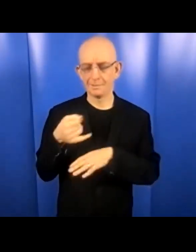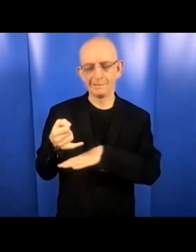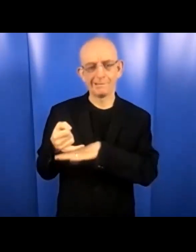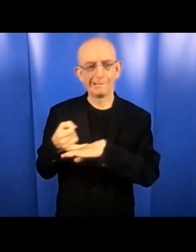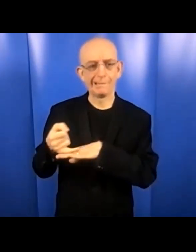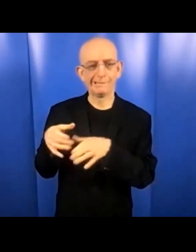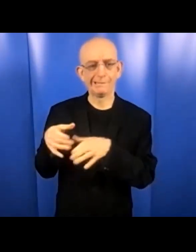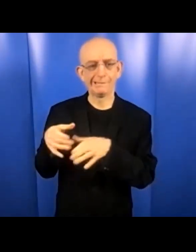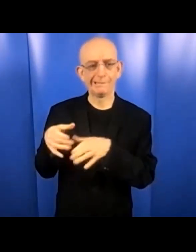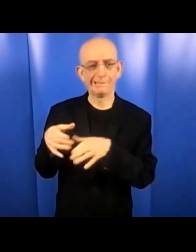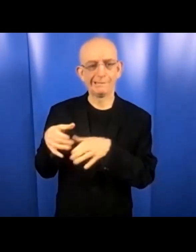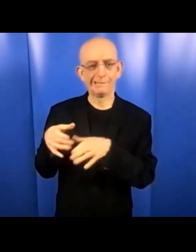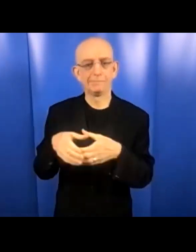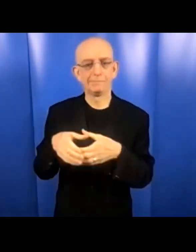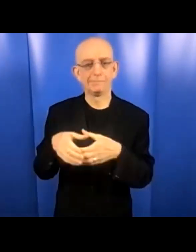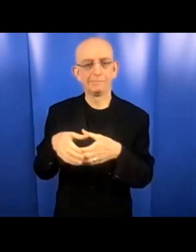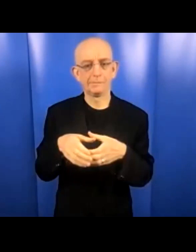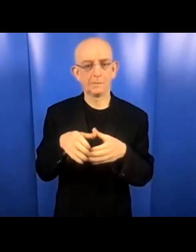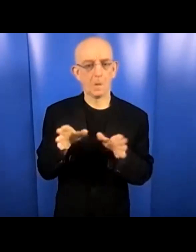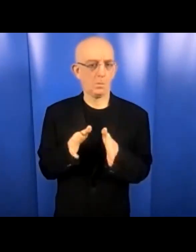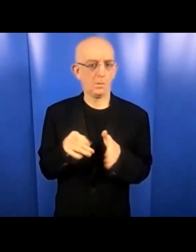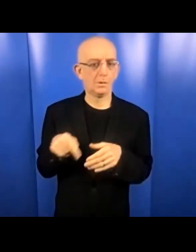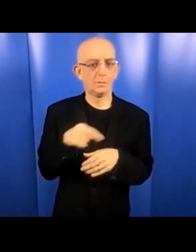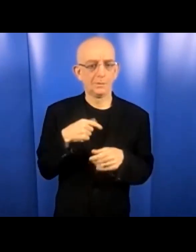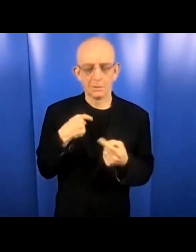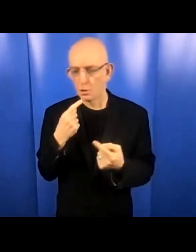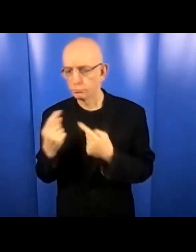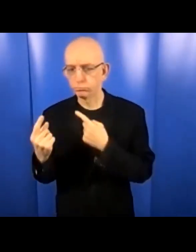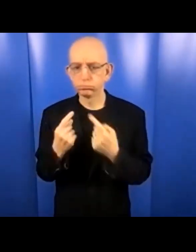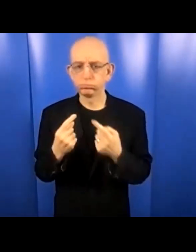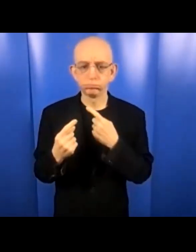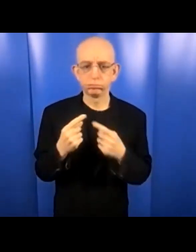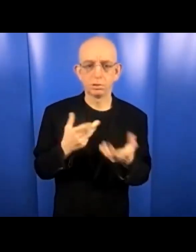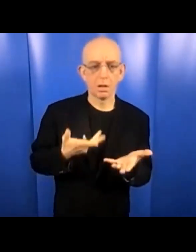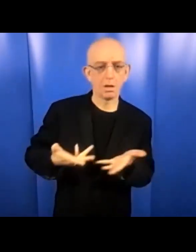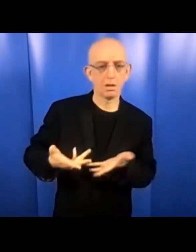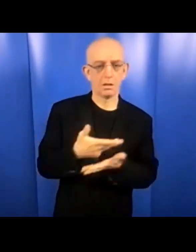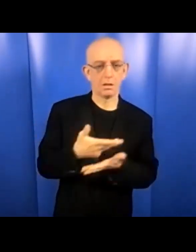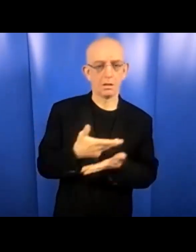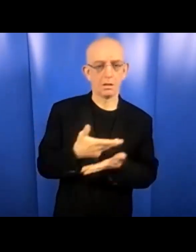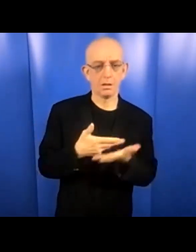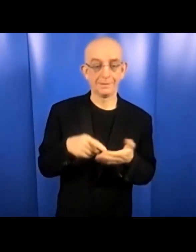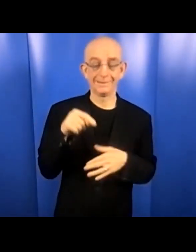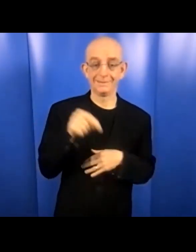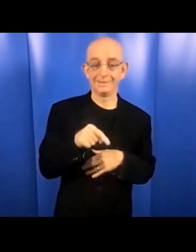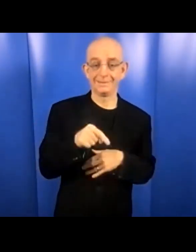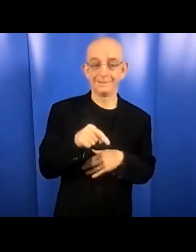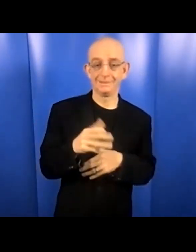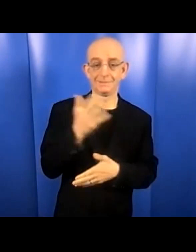conversations, where disability is not until